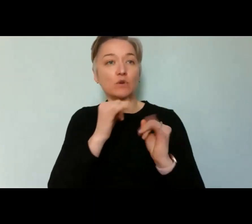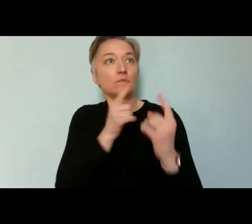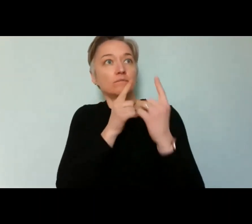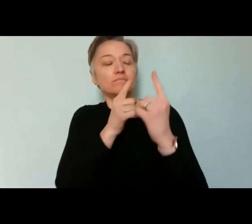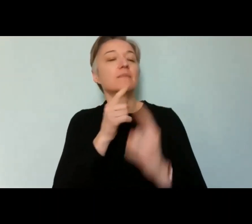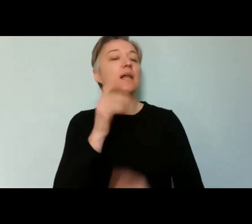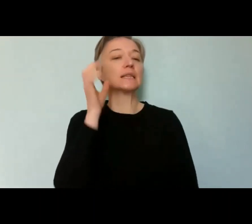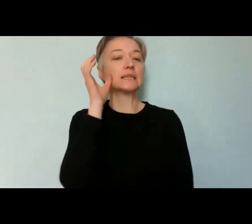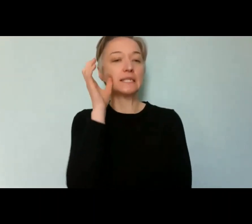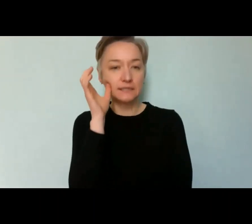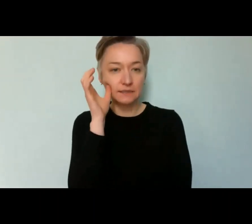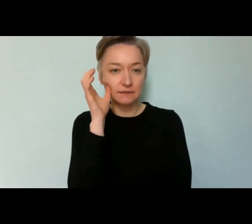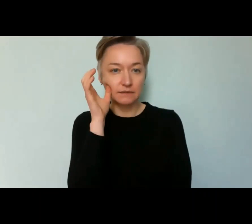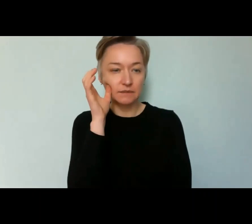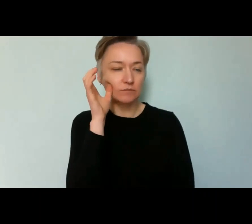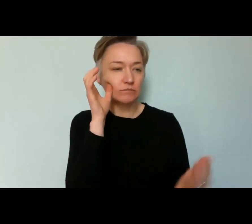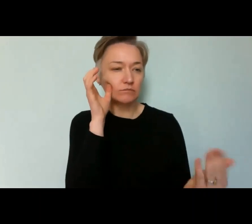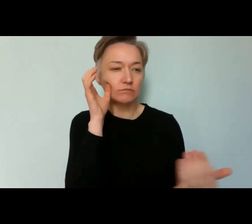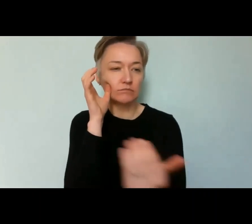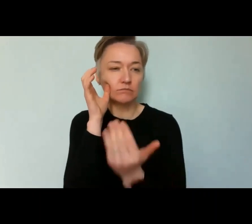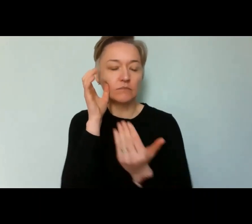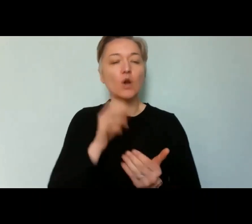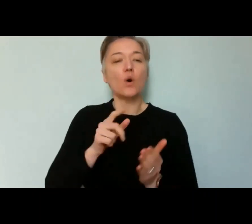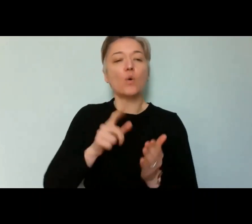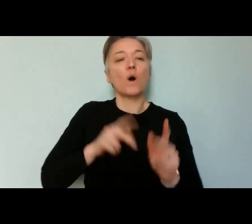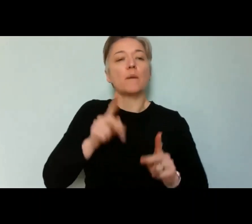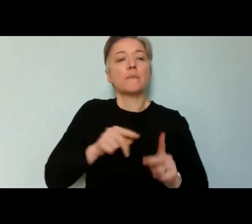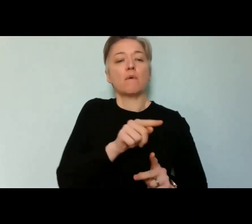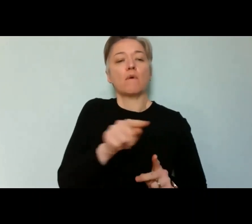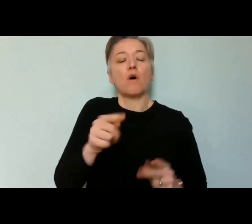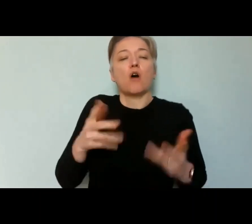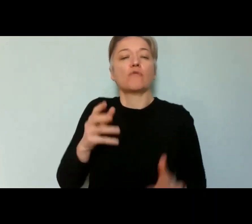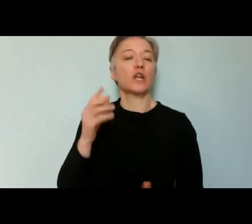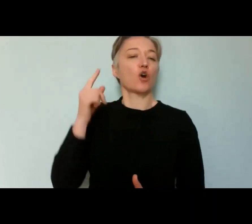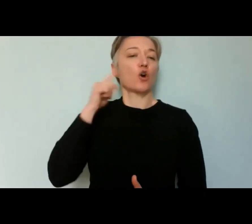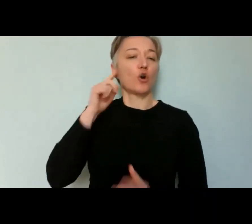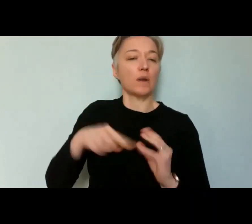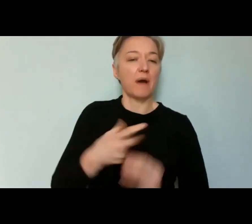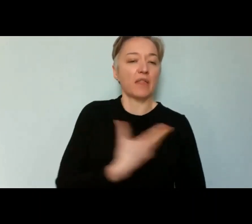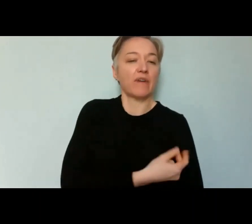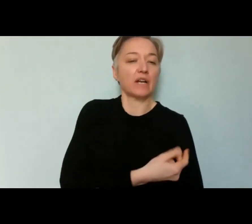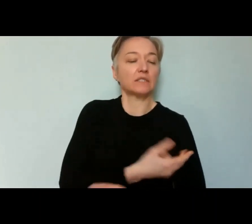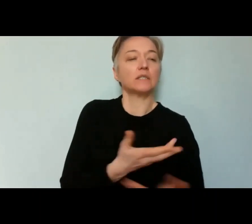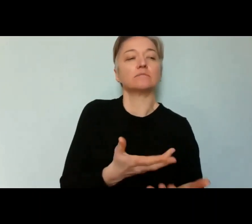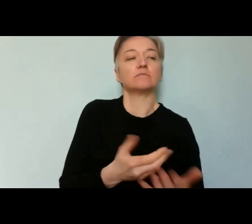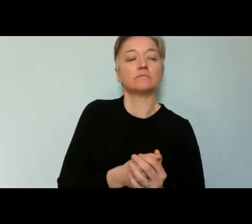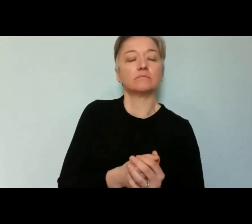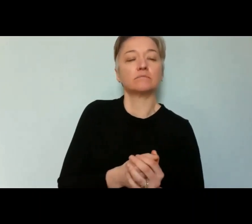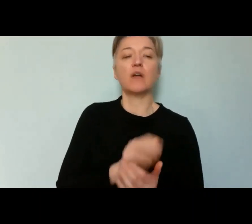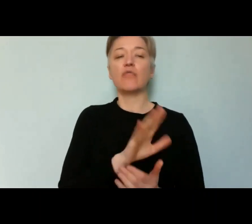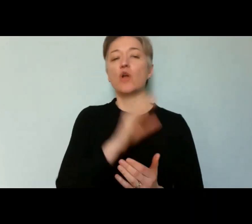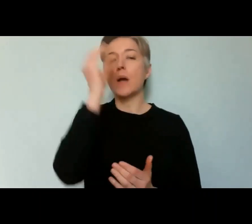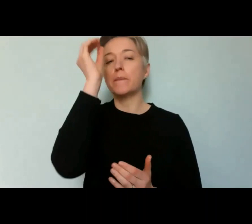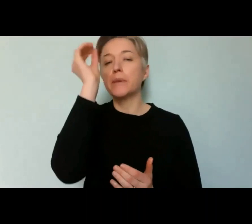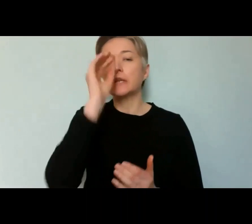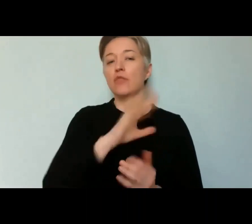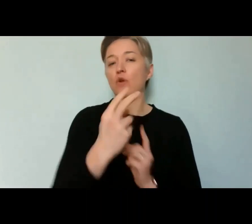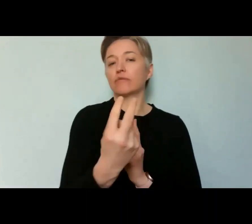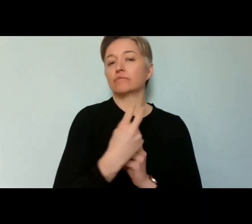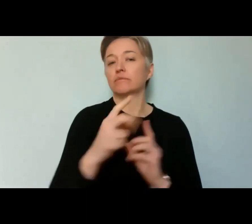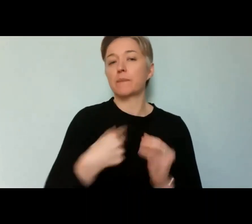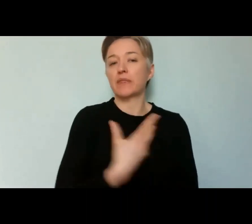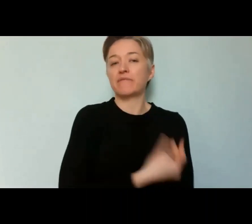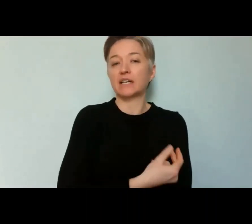at what people have heard about the vaccine. What do they think about the vaccines? What do they